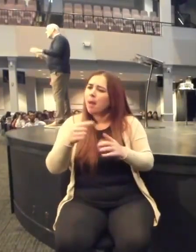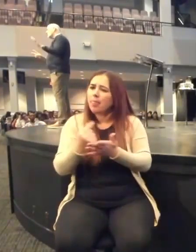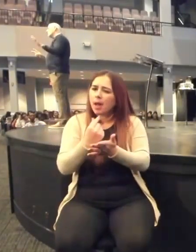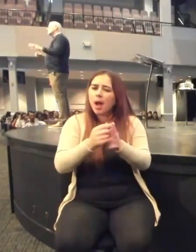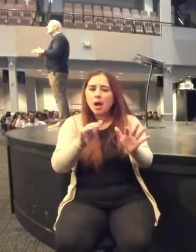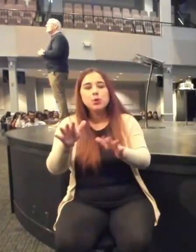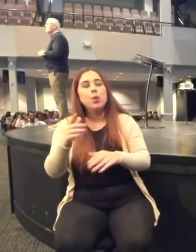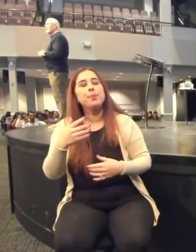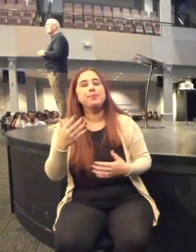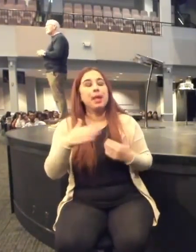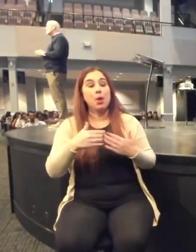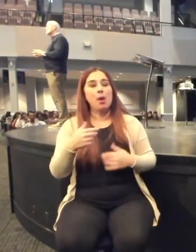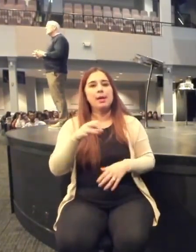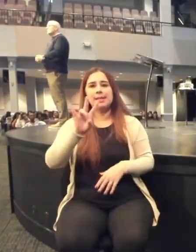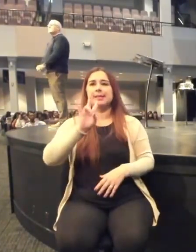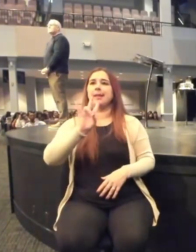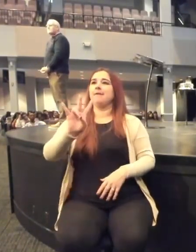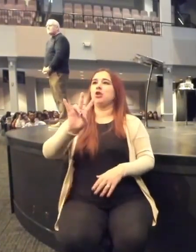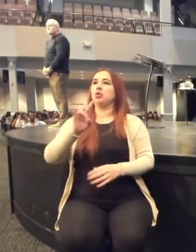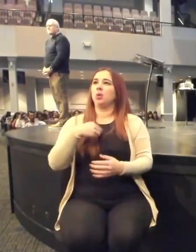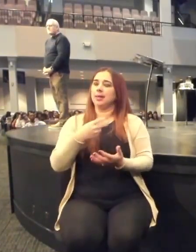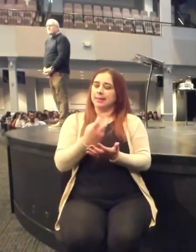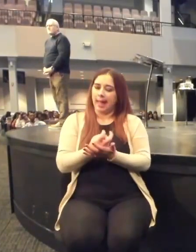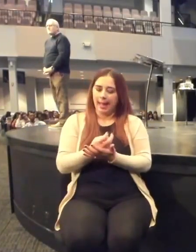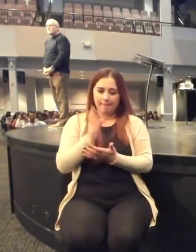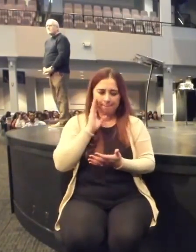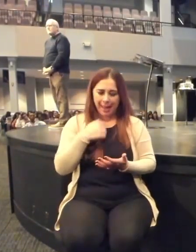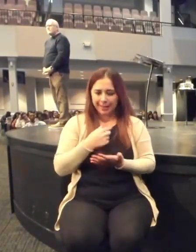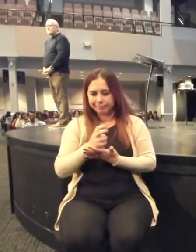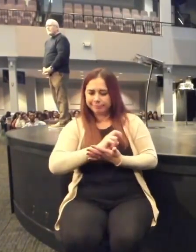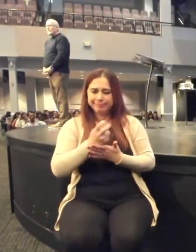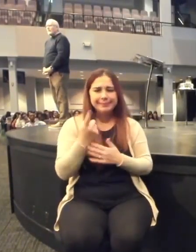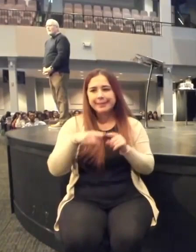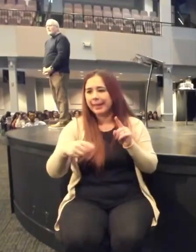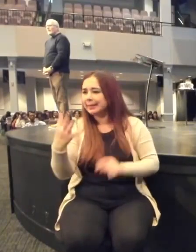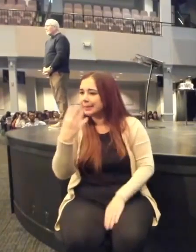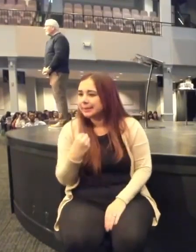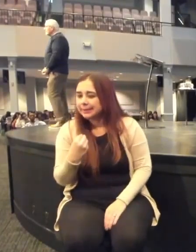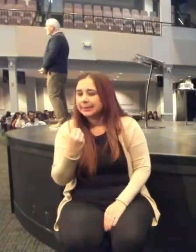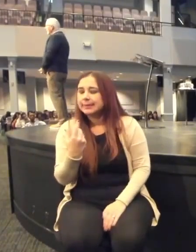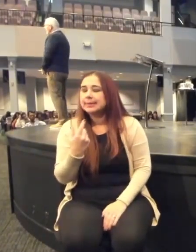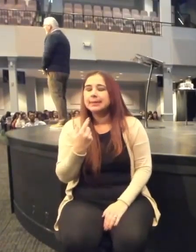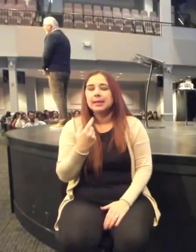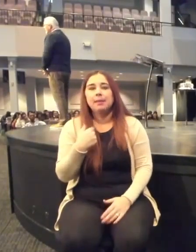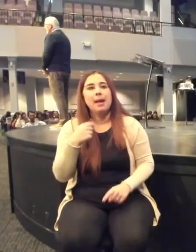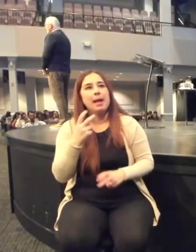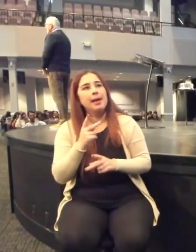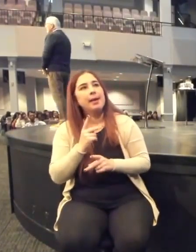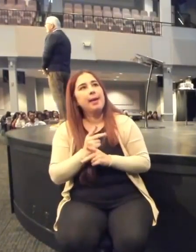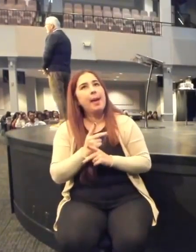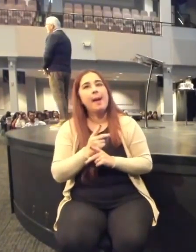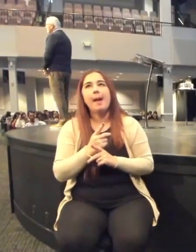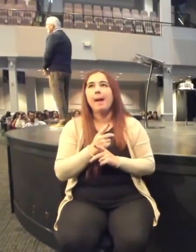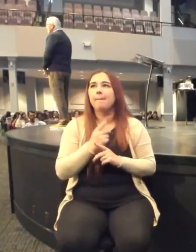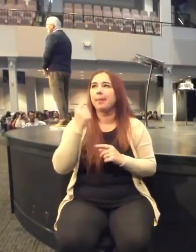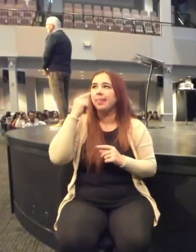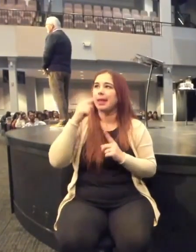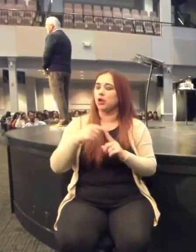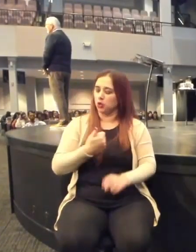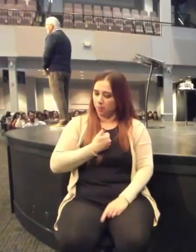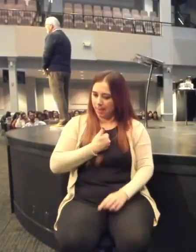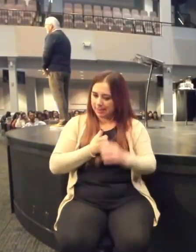in bed, 7 years old, and I couldn't go to sleep. because I kept asking myself the